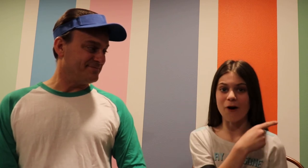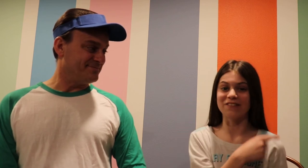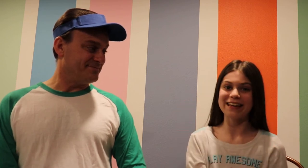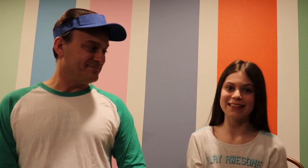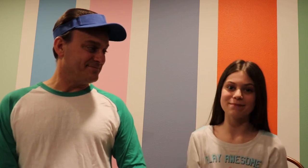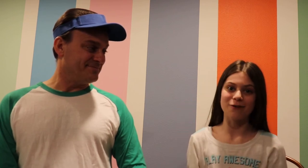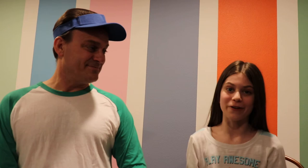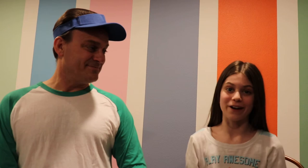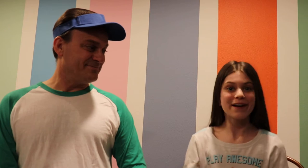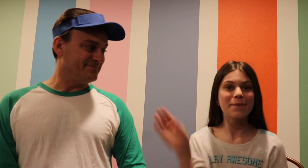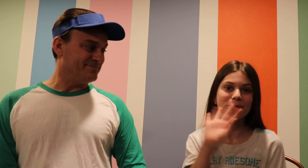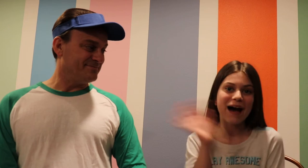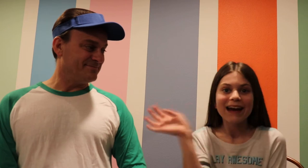on Latham's Corner. Bye.